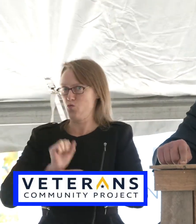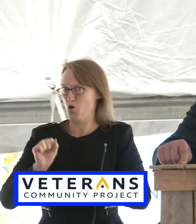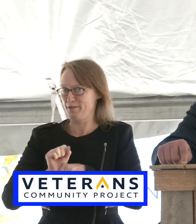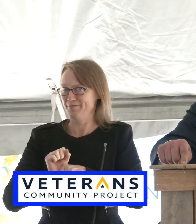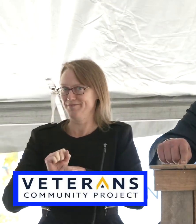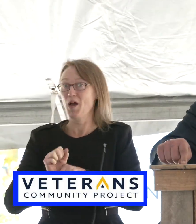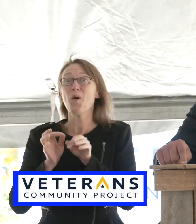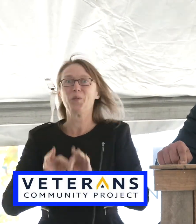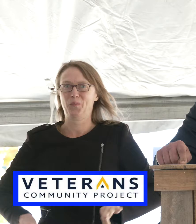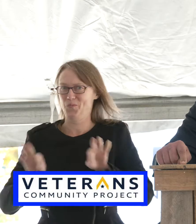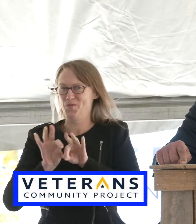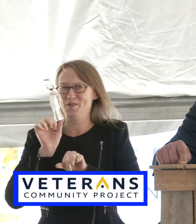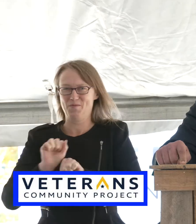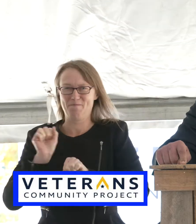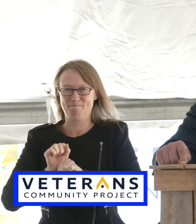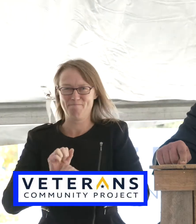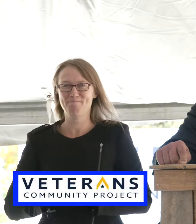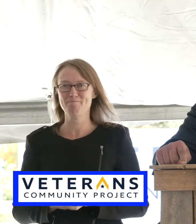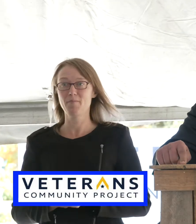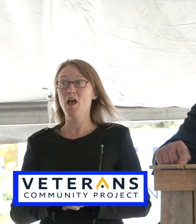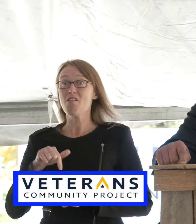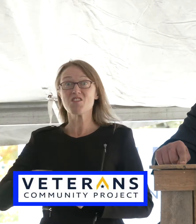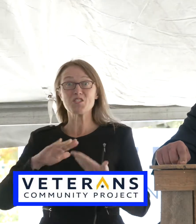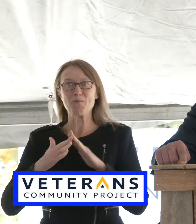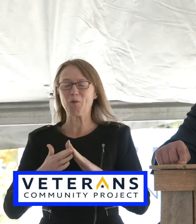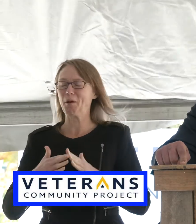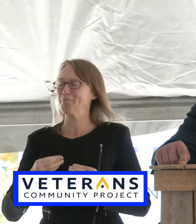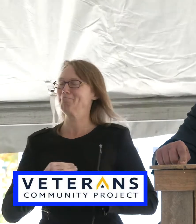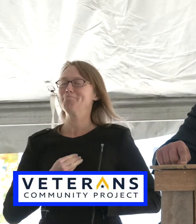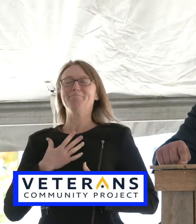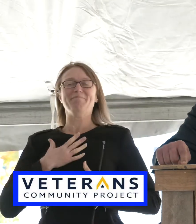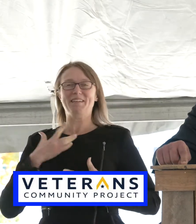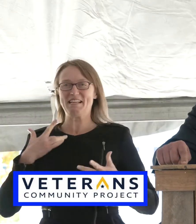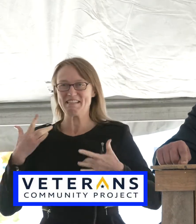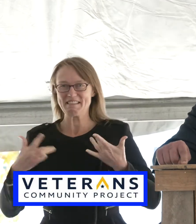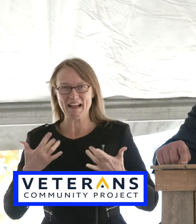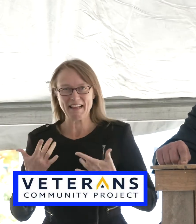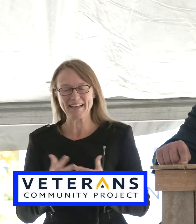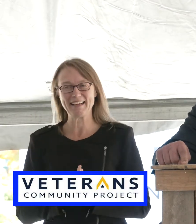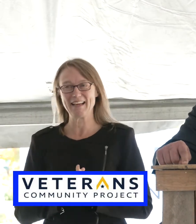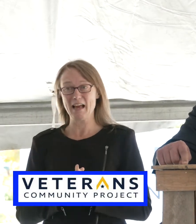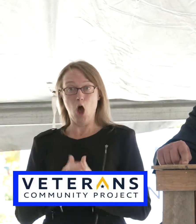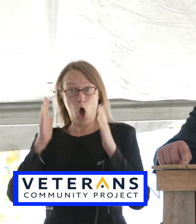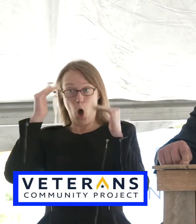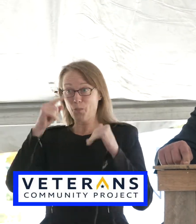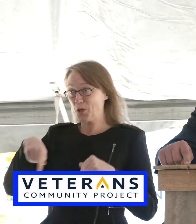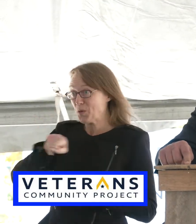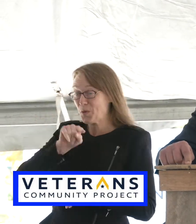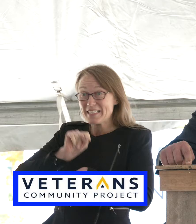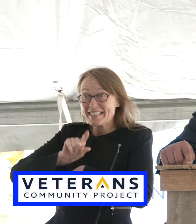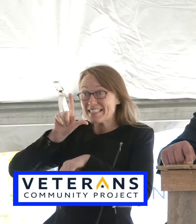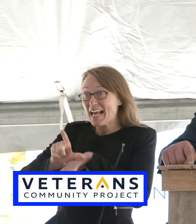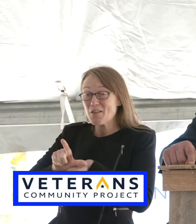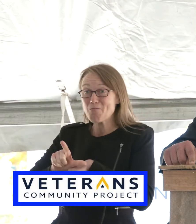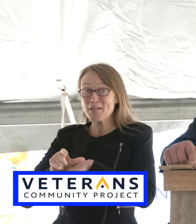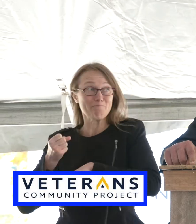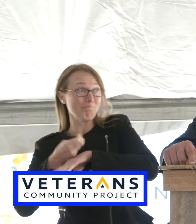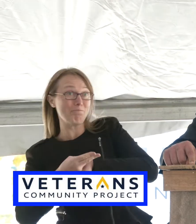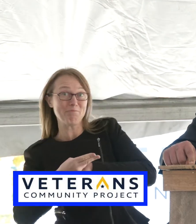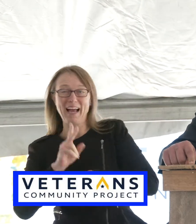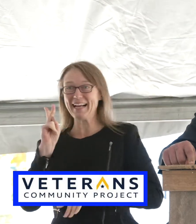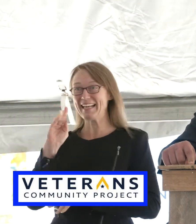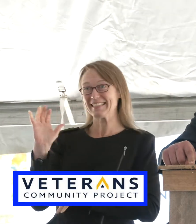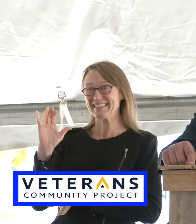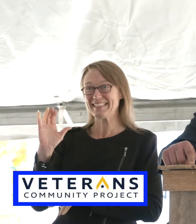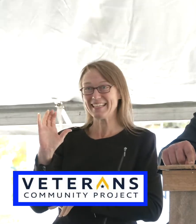for this community. I'm so excited to have you guys do better than we did in Kansas City. That's my goal every single time. Let's